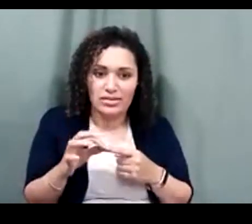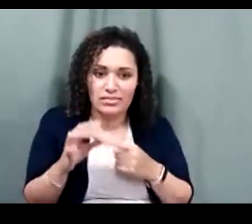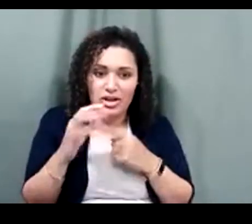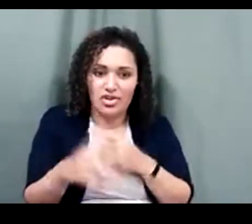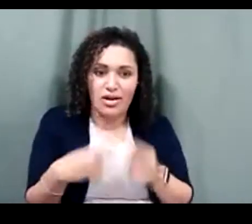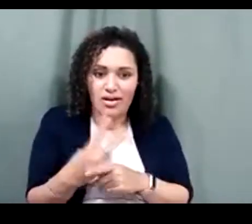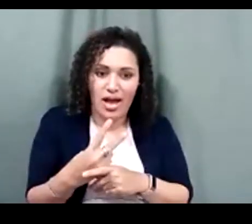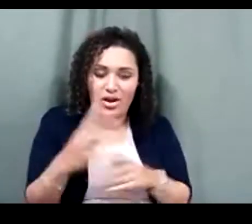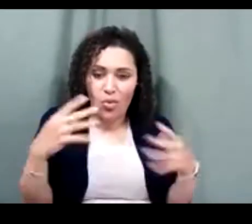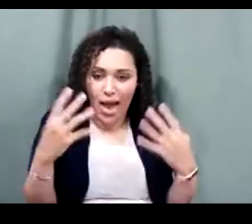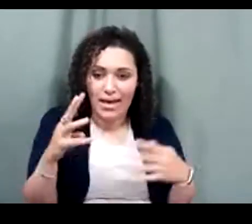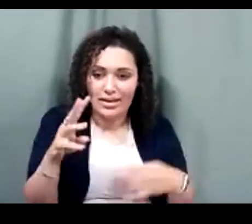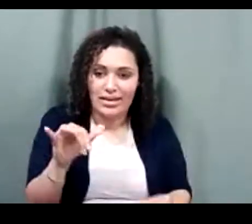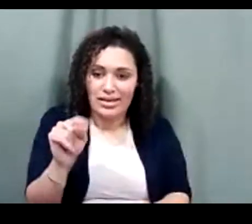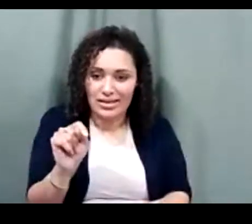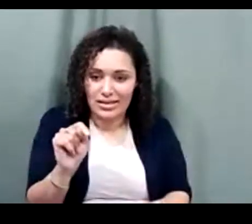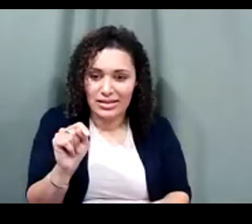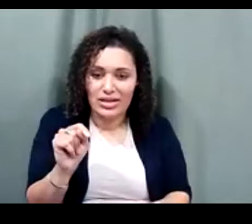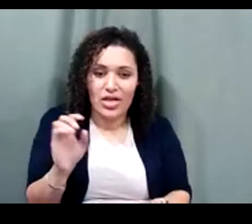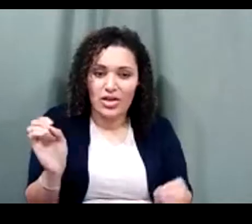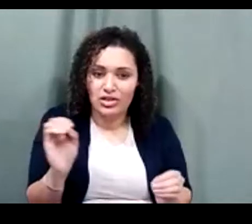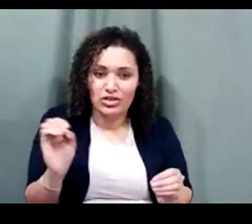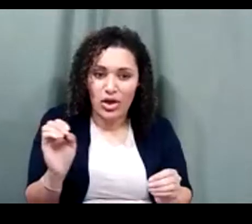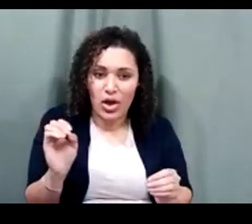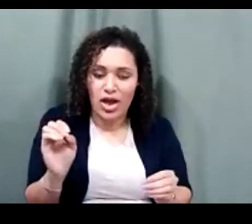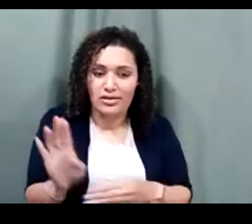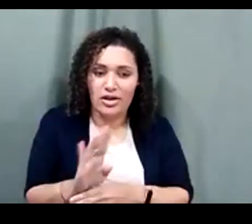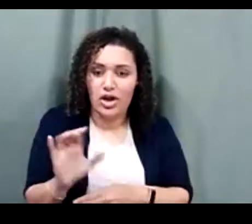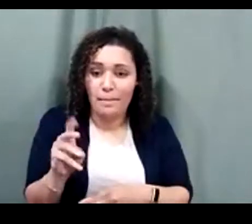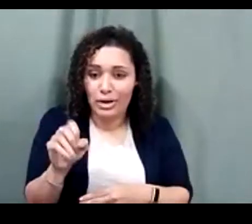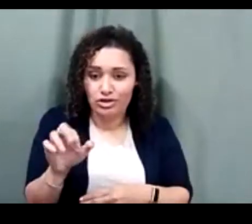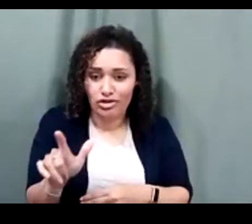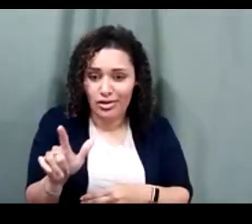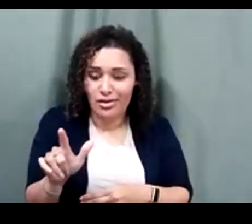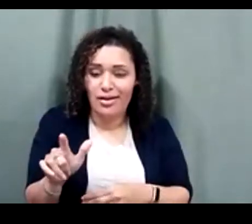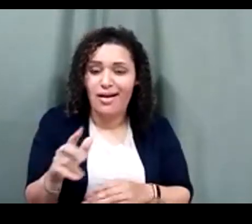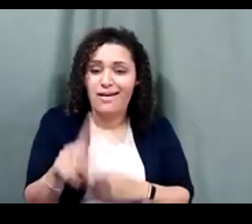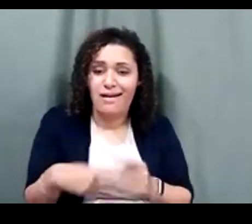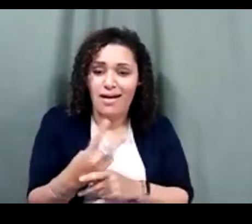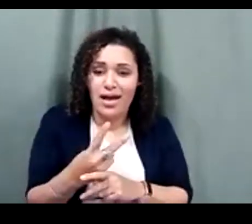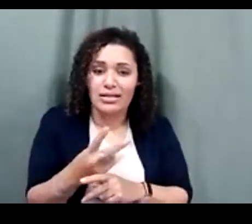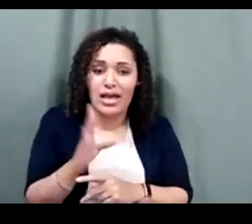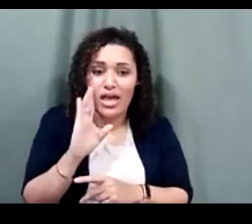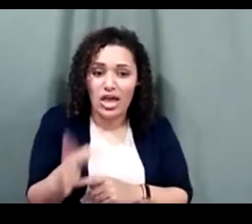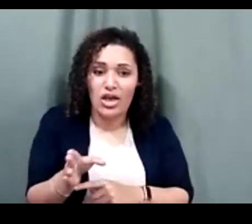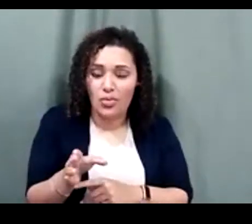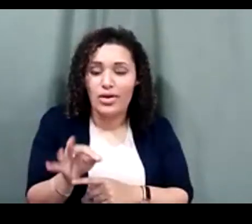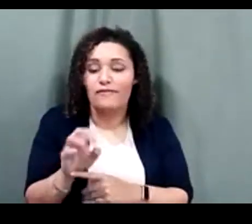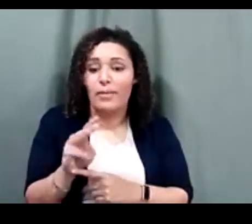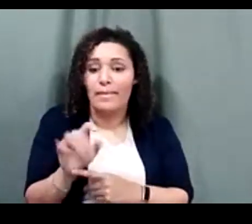wacky yeast, which is there's no commercial version of it, but it exists around and it will ferment without creating carbon dioxide.